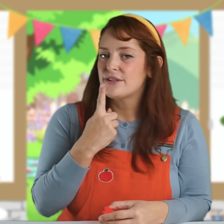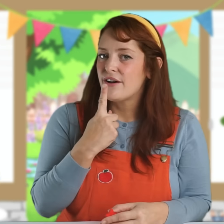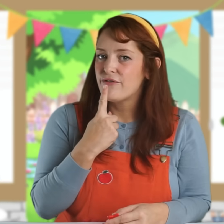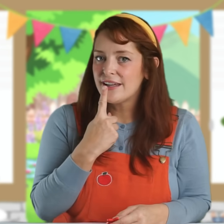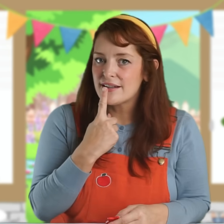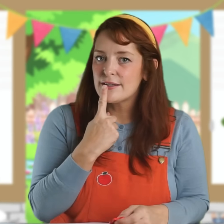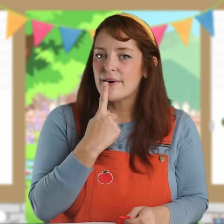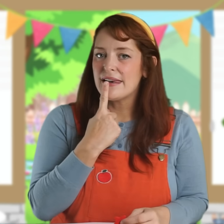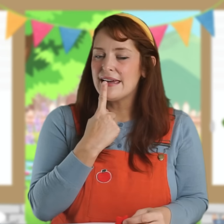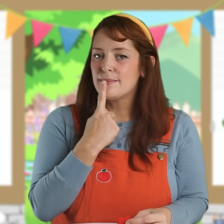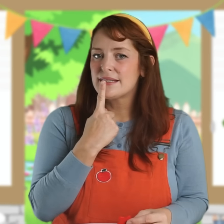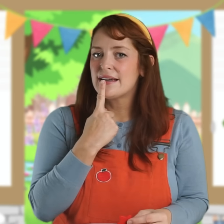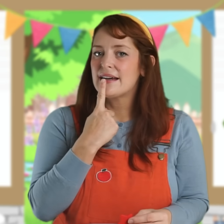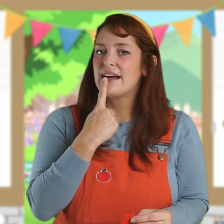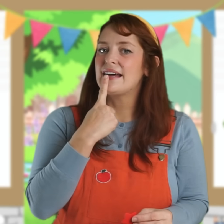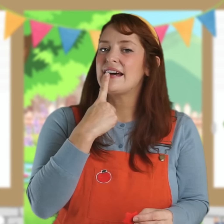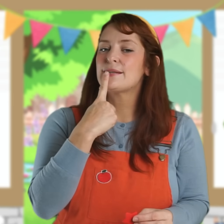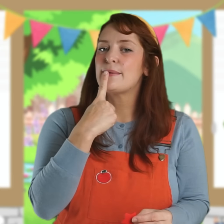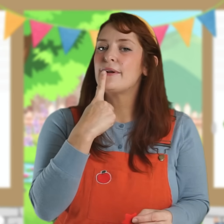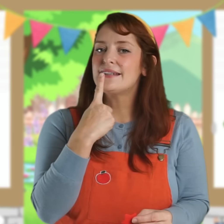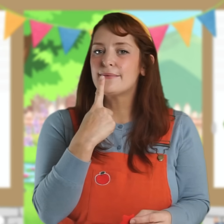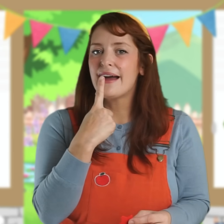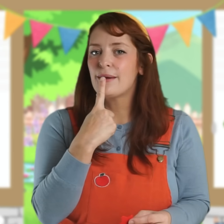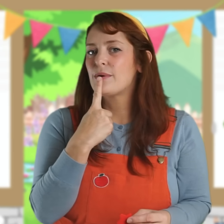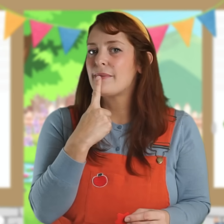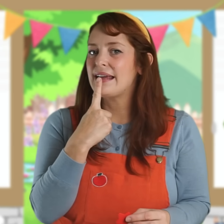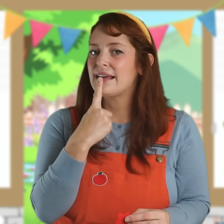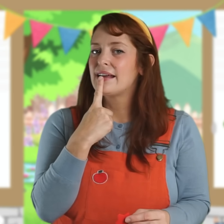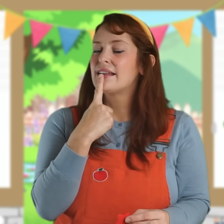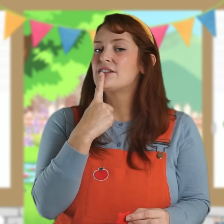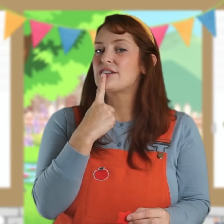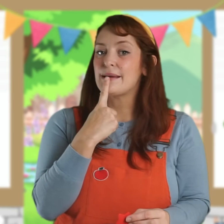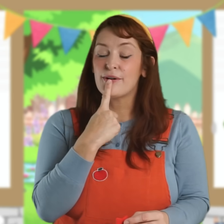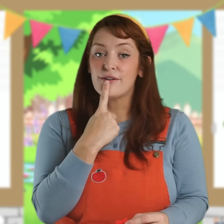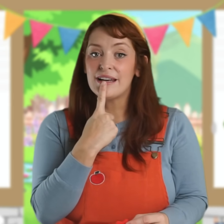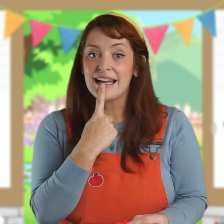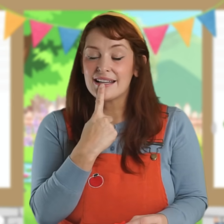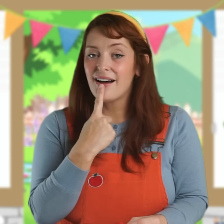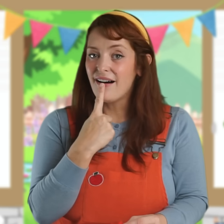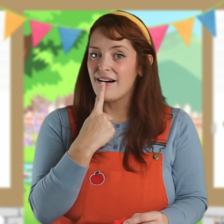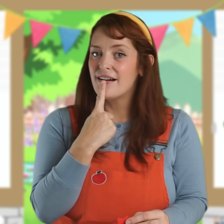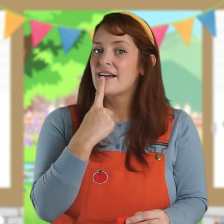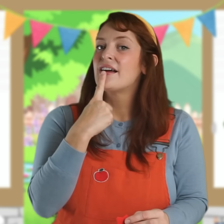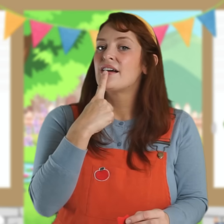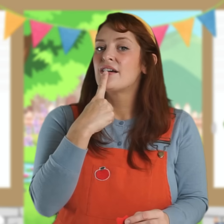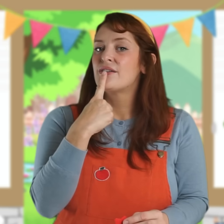our finger to our lips, and as we pull it away, we make the shape of a letter R.